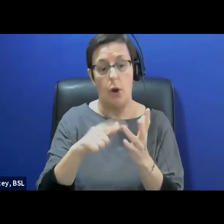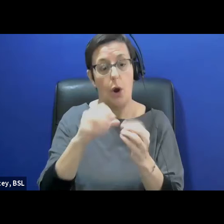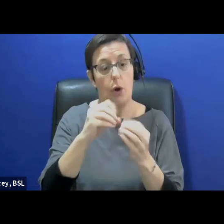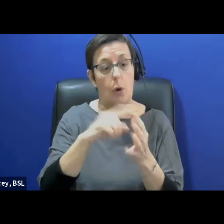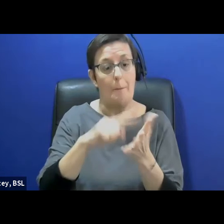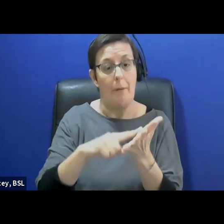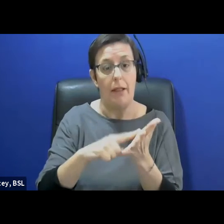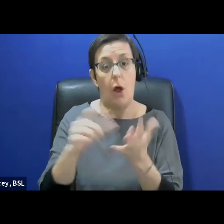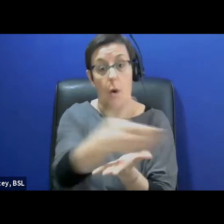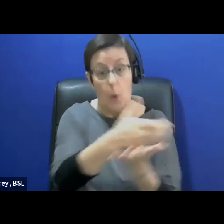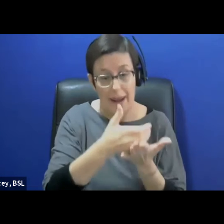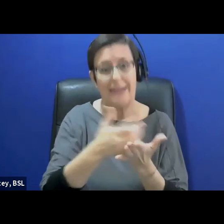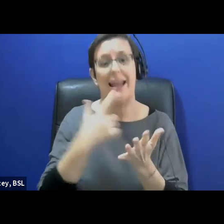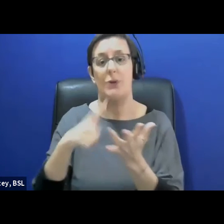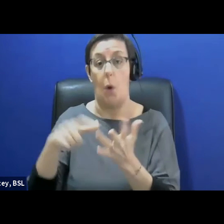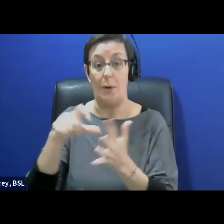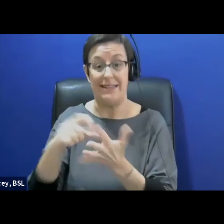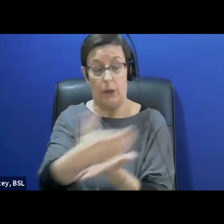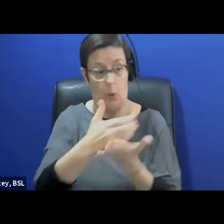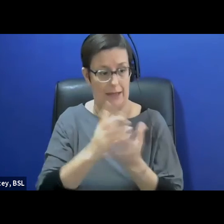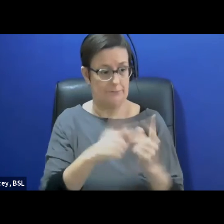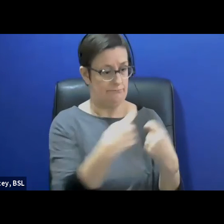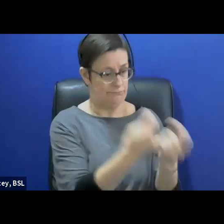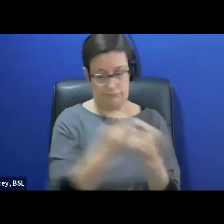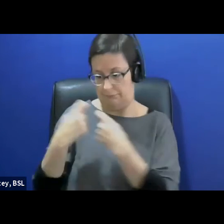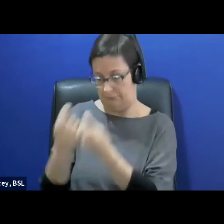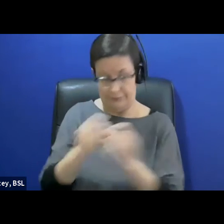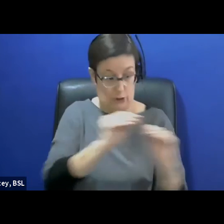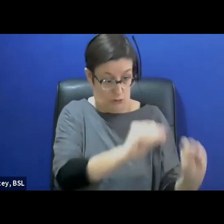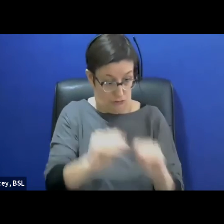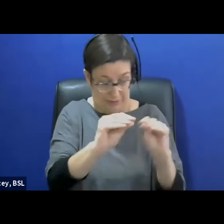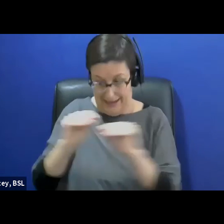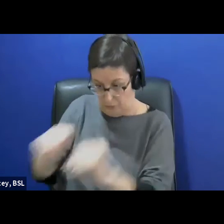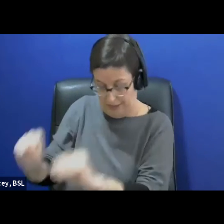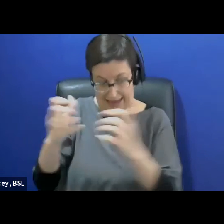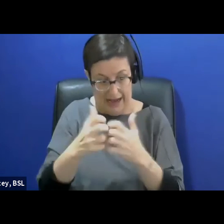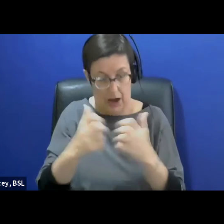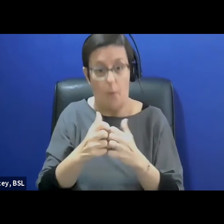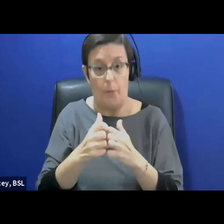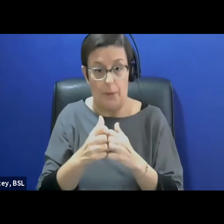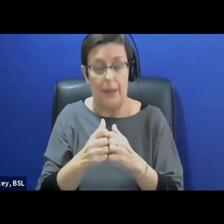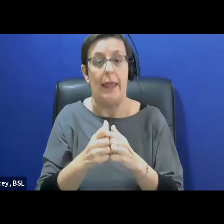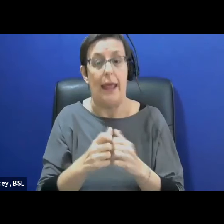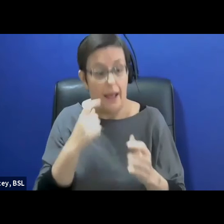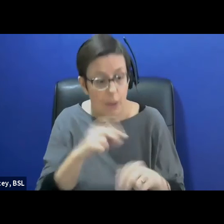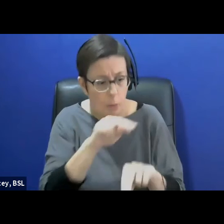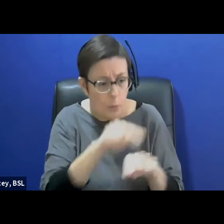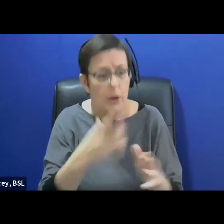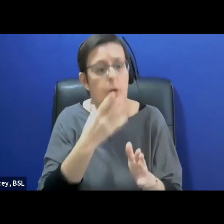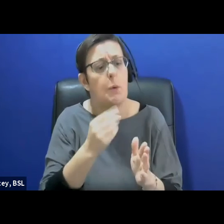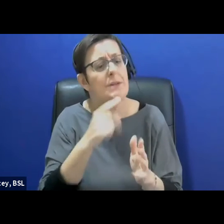and then we explored the question from the Washington group question to assess the disability